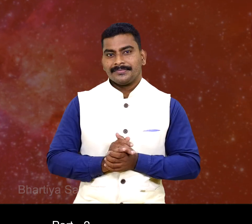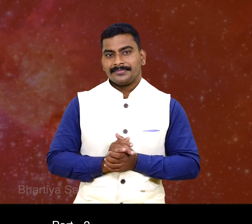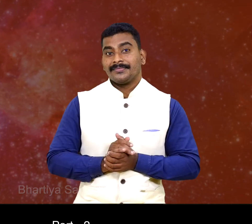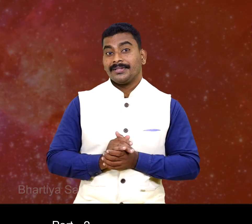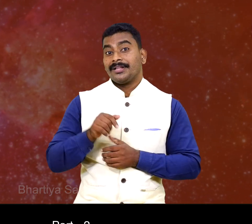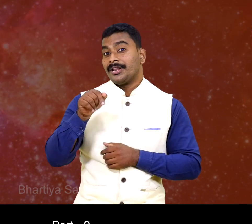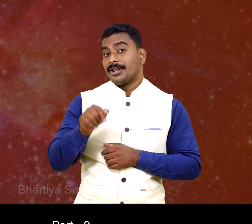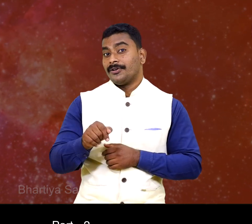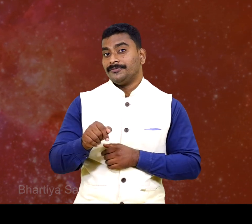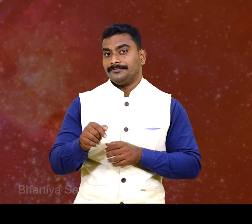Part 2.